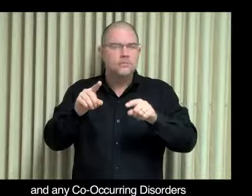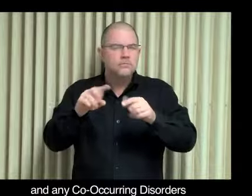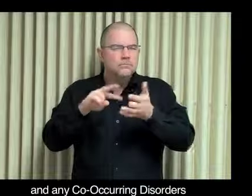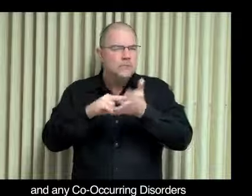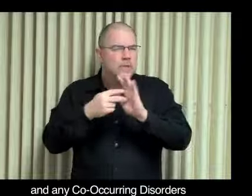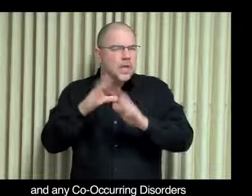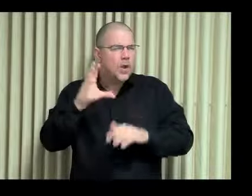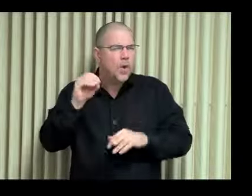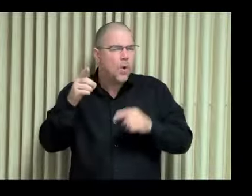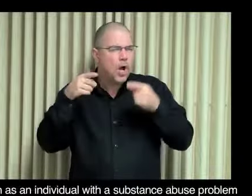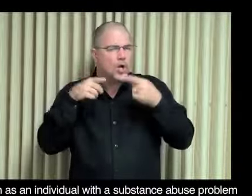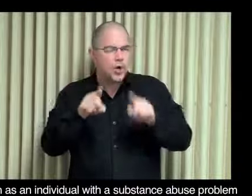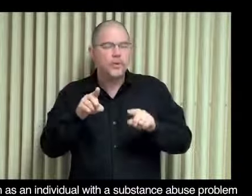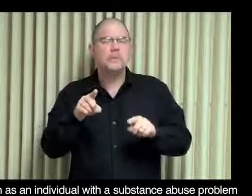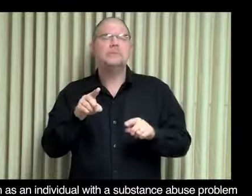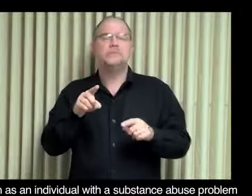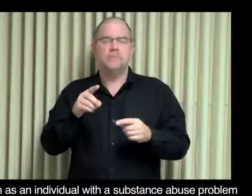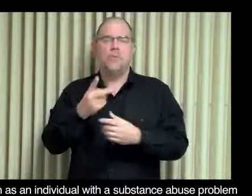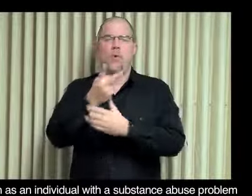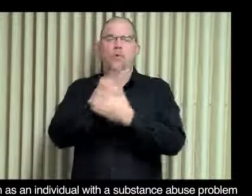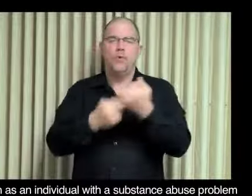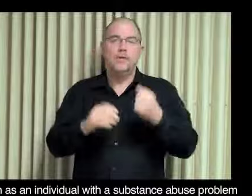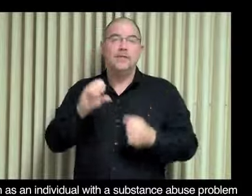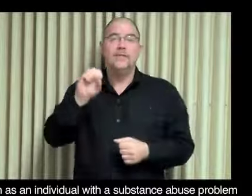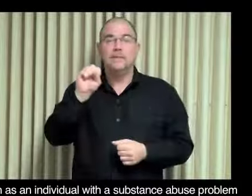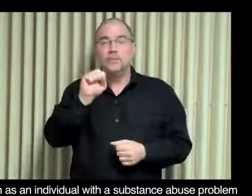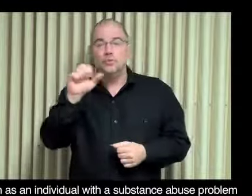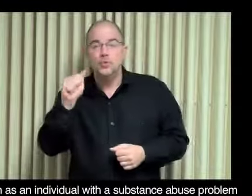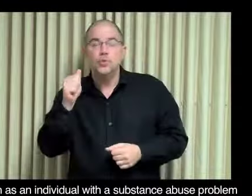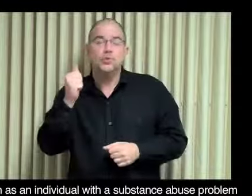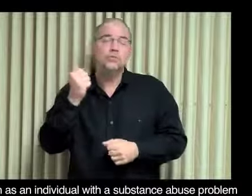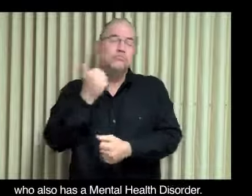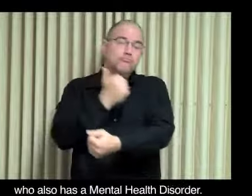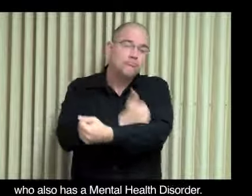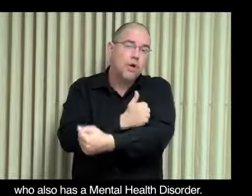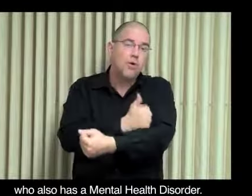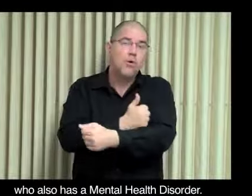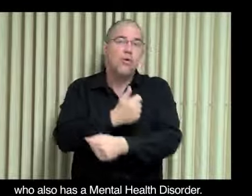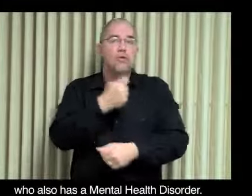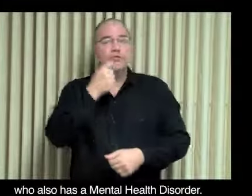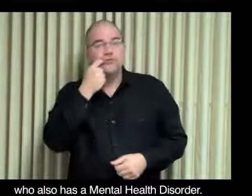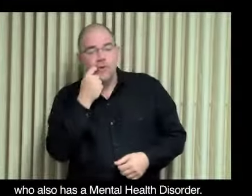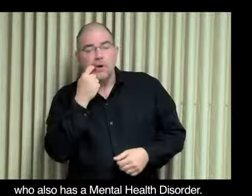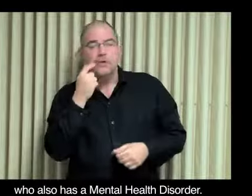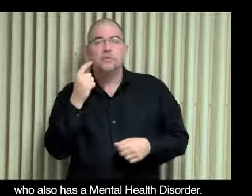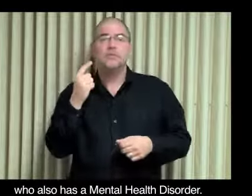disorders such as an individual with a substance abuse problem who also has a mental health disorder.